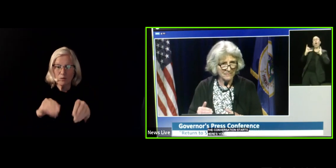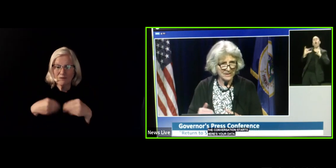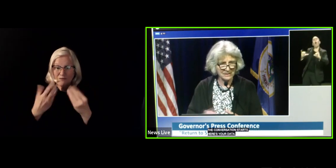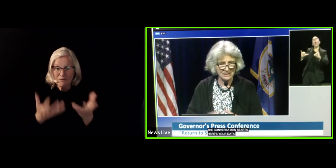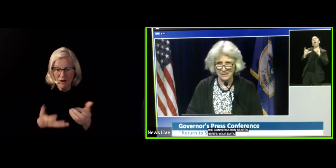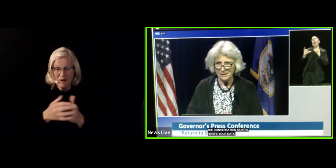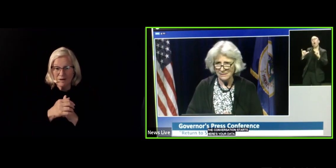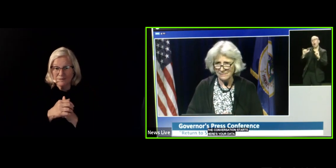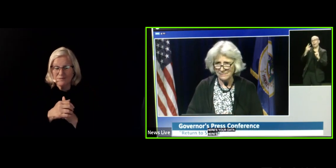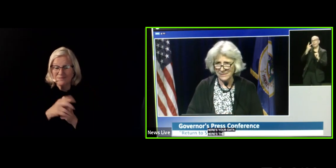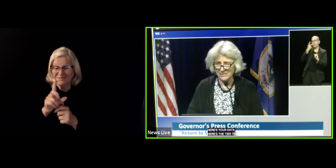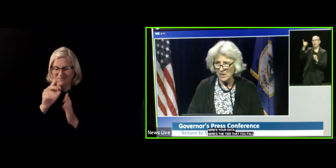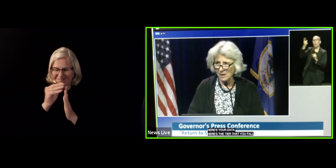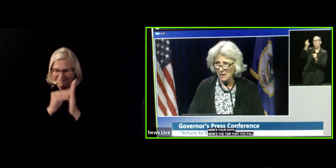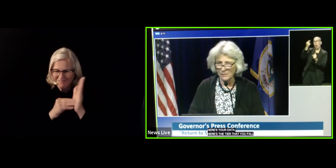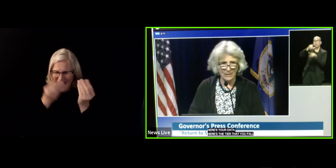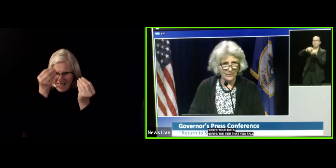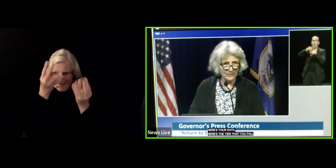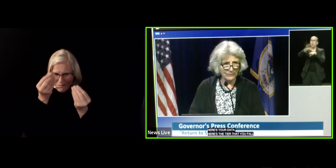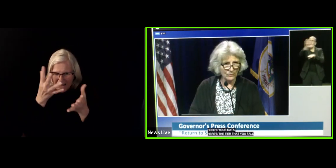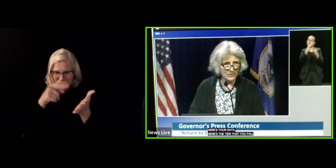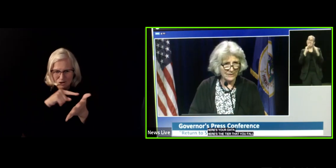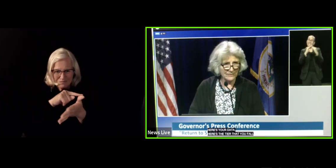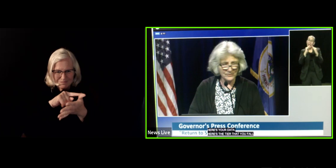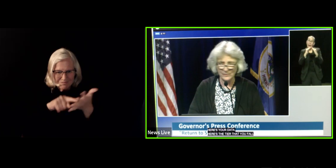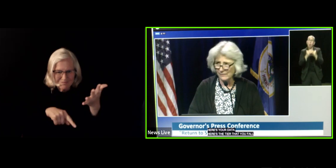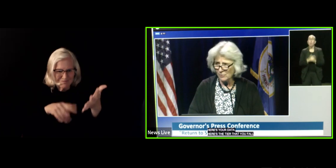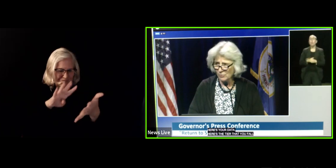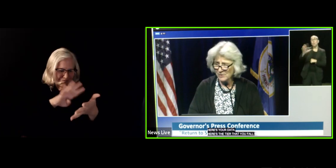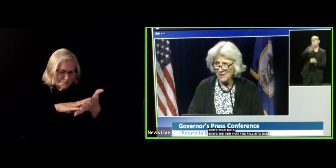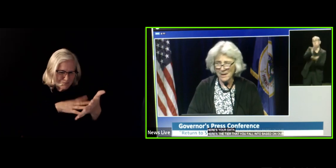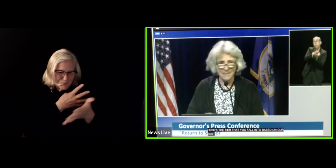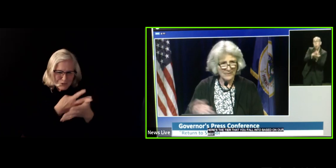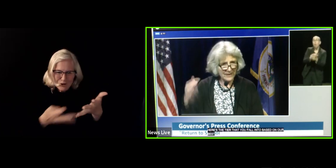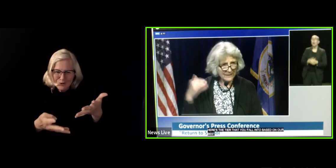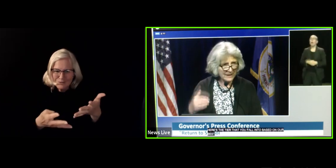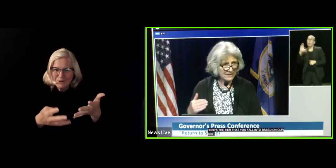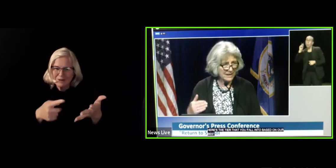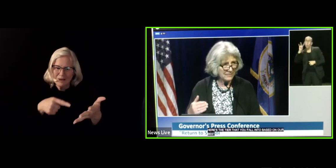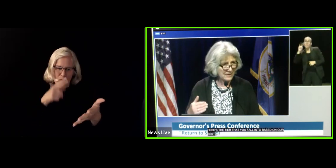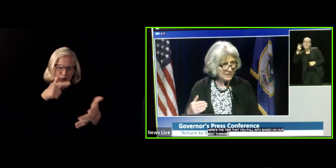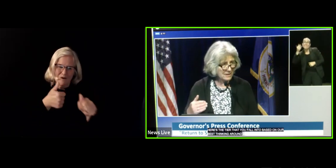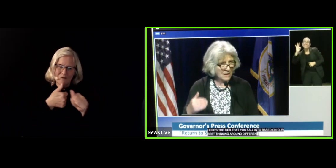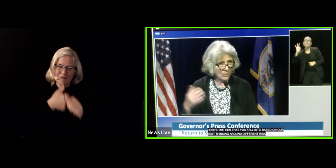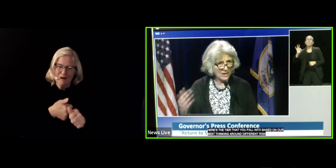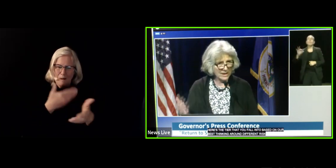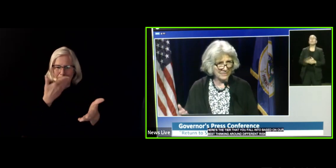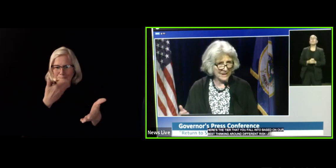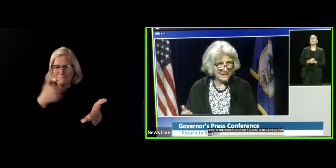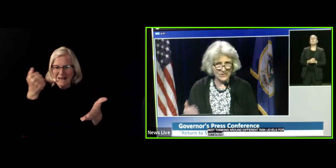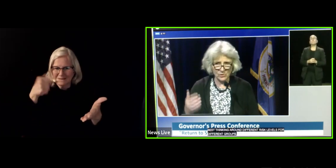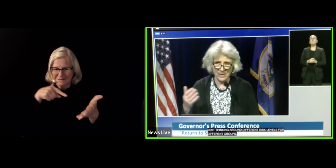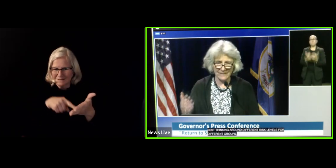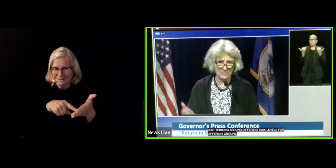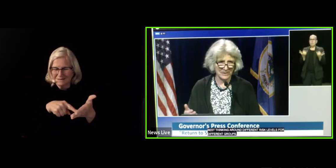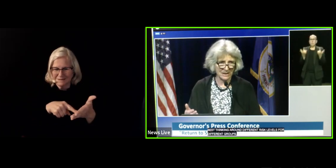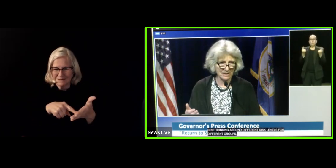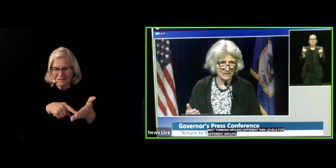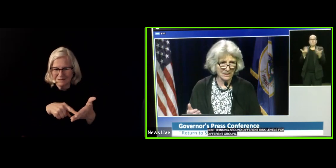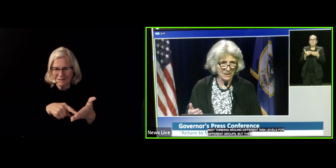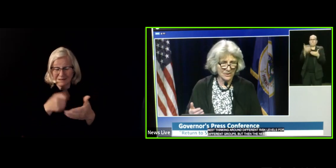our best thinking around different risk levels for different groups. But then the next step is, what kind of plans do you have